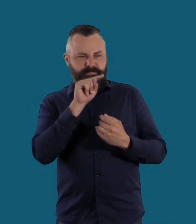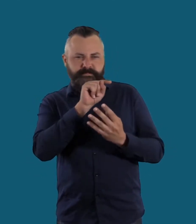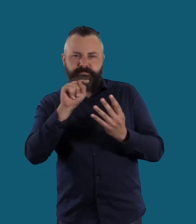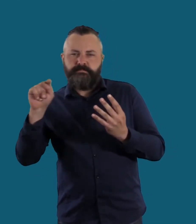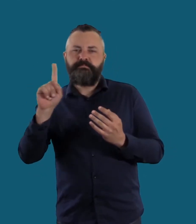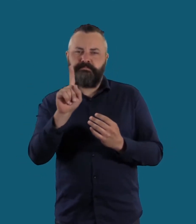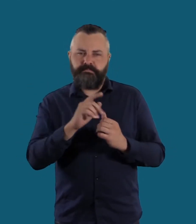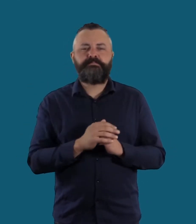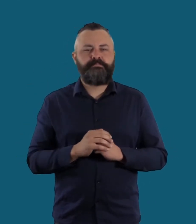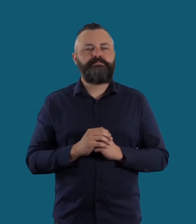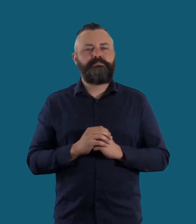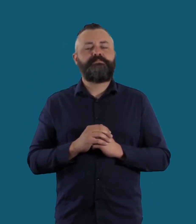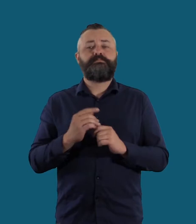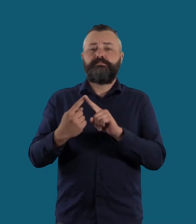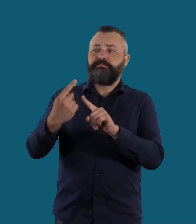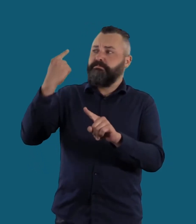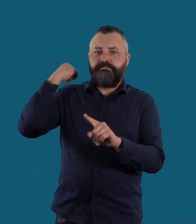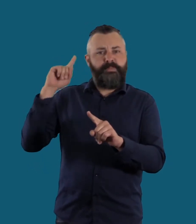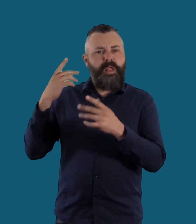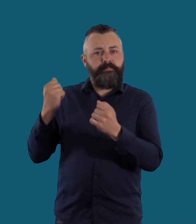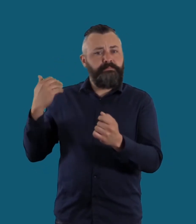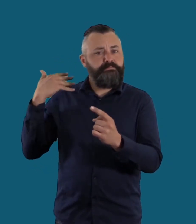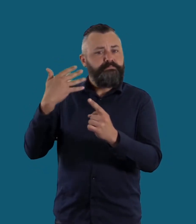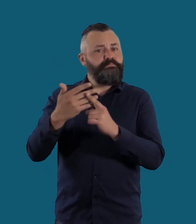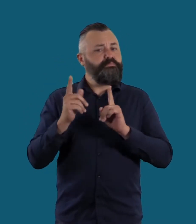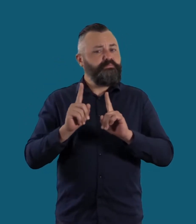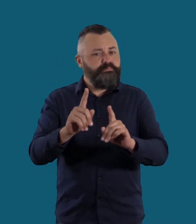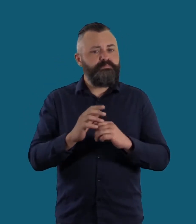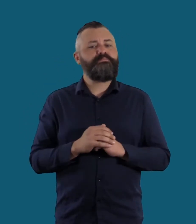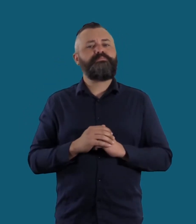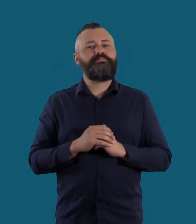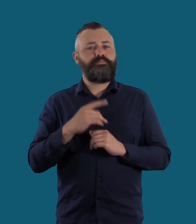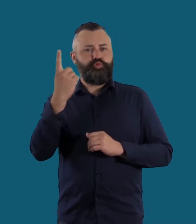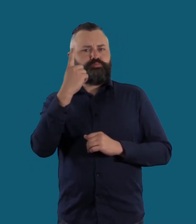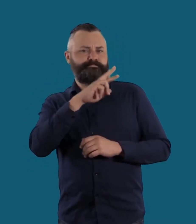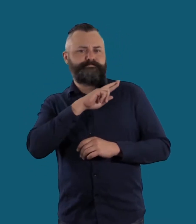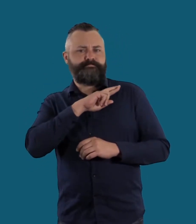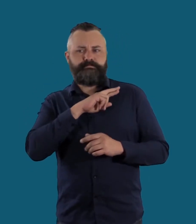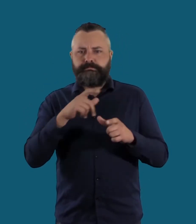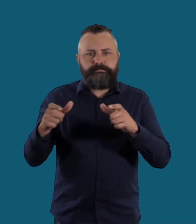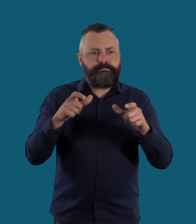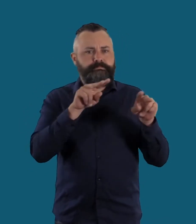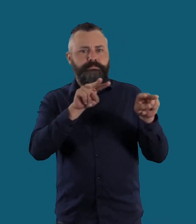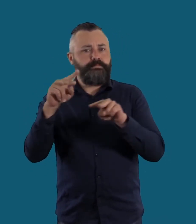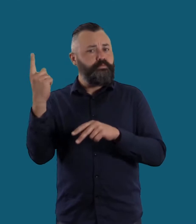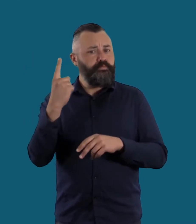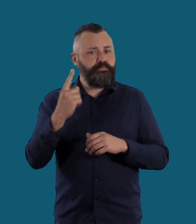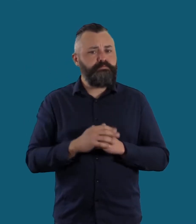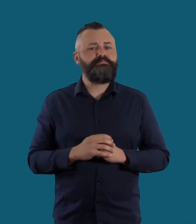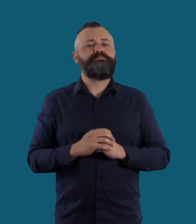of previous diseases that relate to epidemics and pandemics. I will outline who is responsible to monitor and prevent